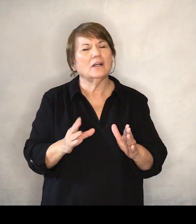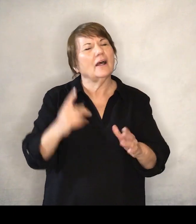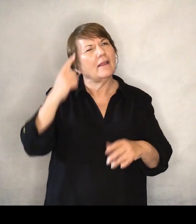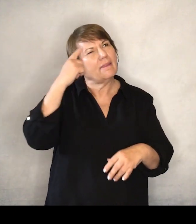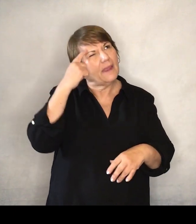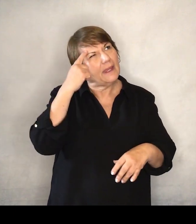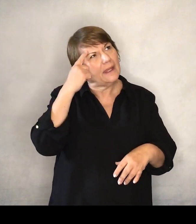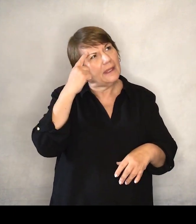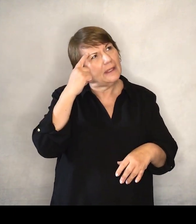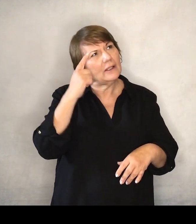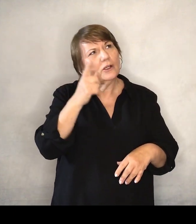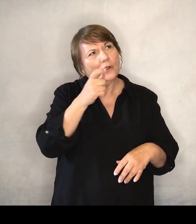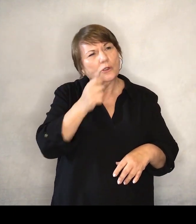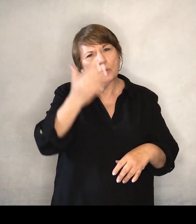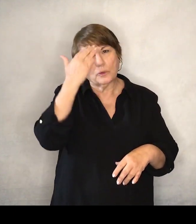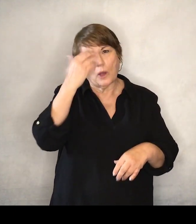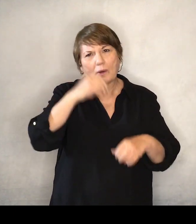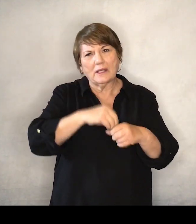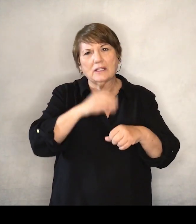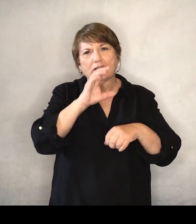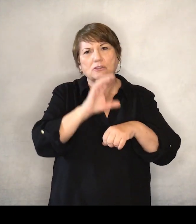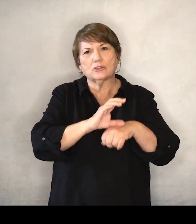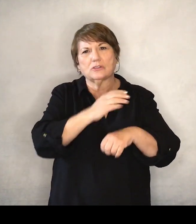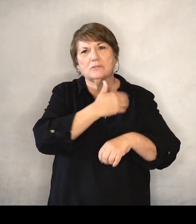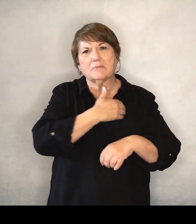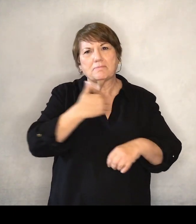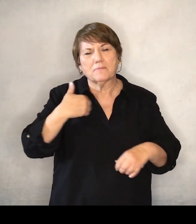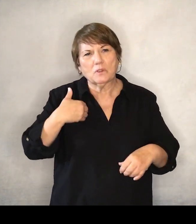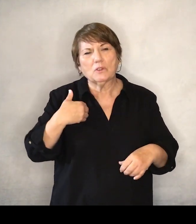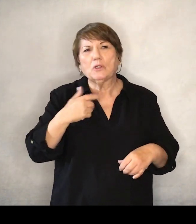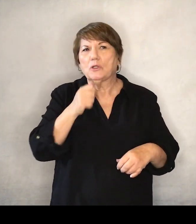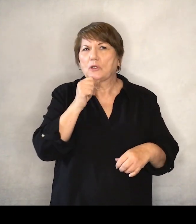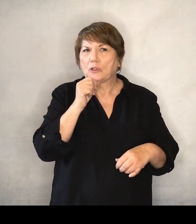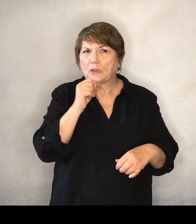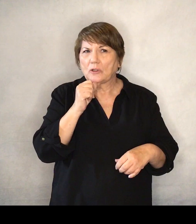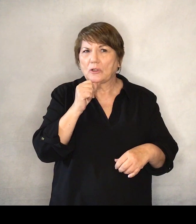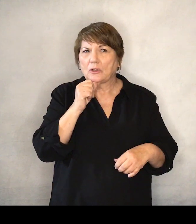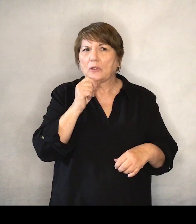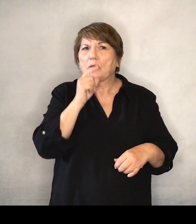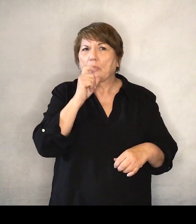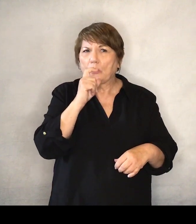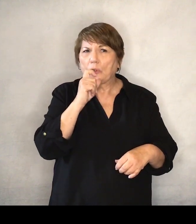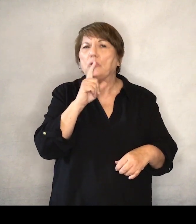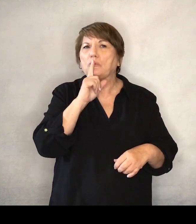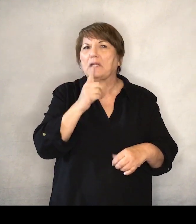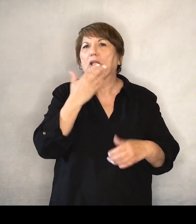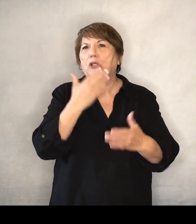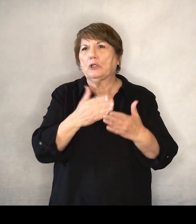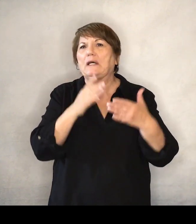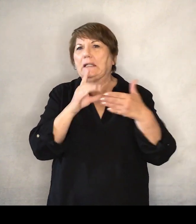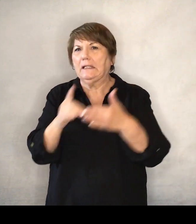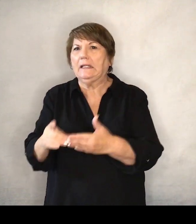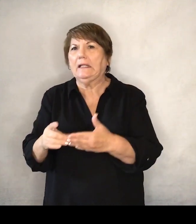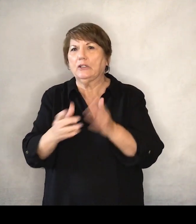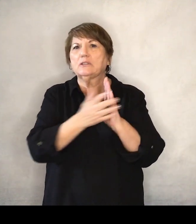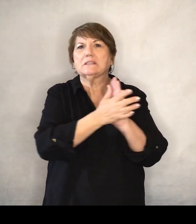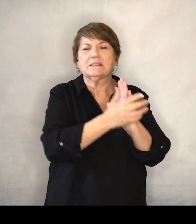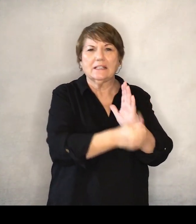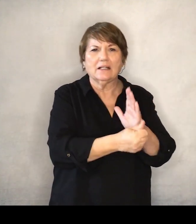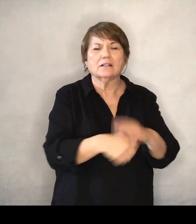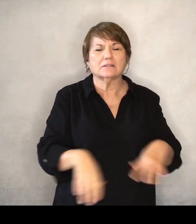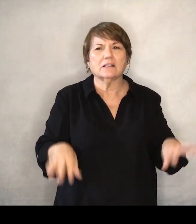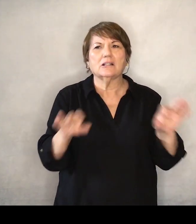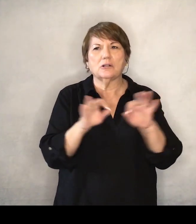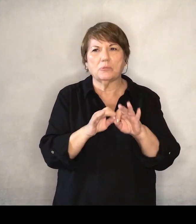know in the congregation that has really good leadership skills, but a really strong faith, of course. That's so important. Our